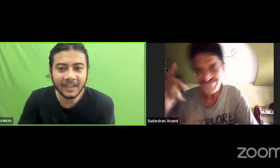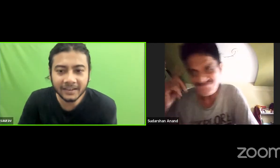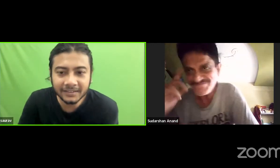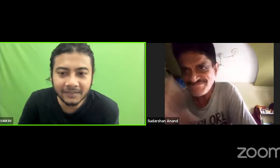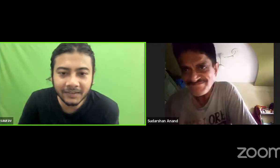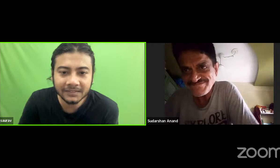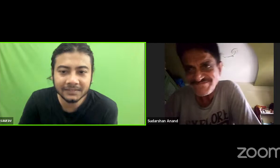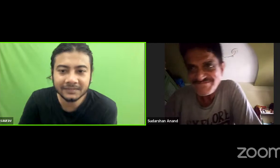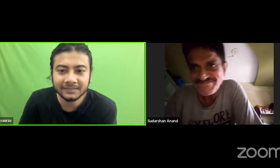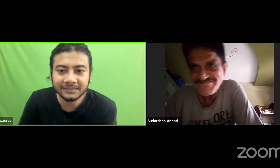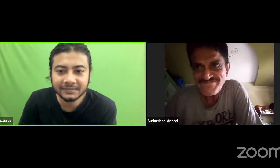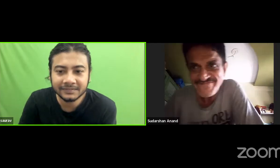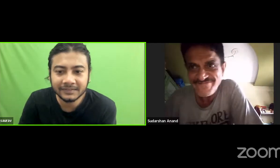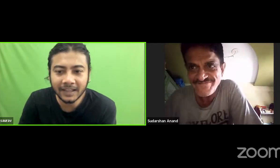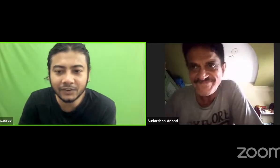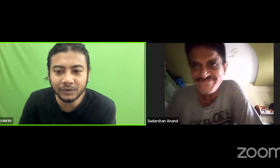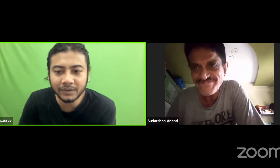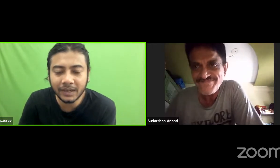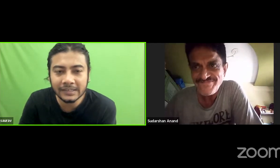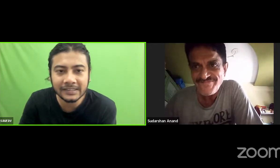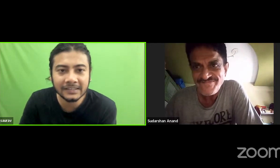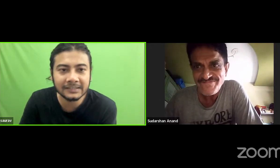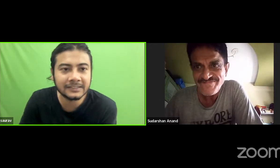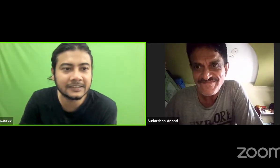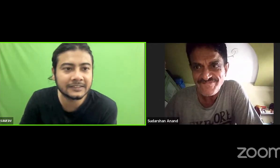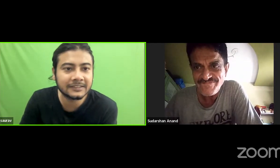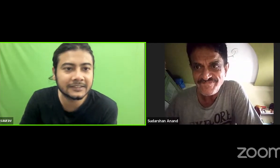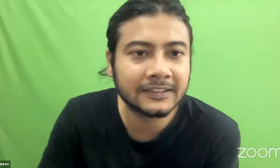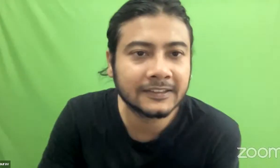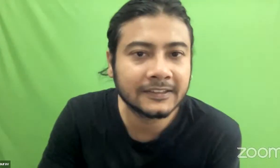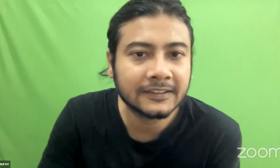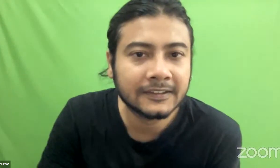Hare Krishna Mataji. Thank you. He understands, he says.